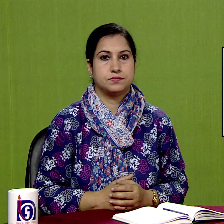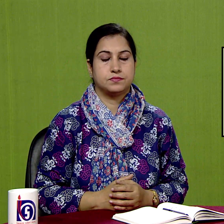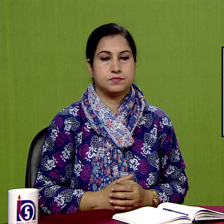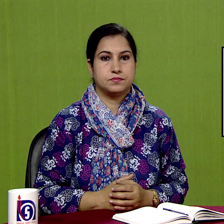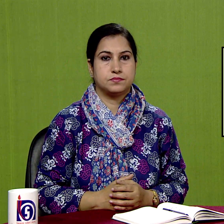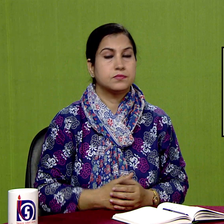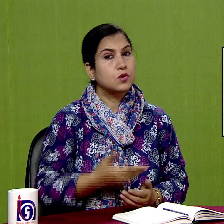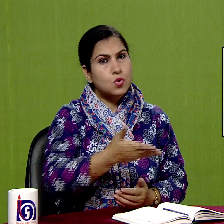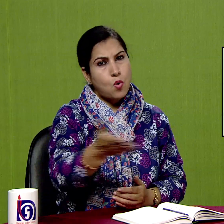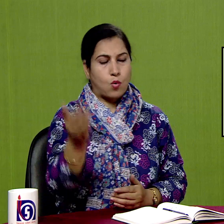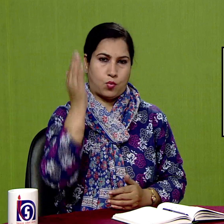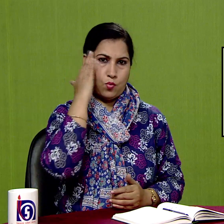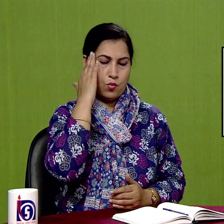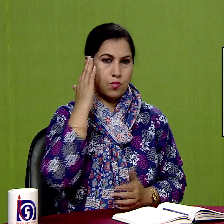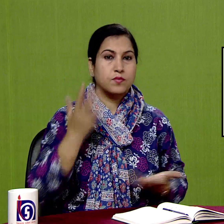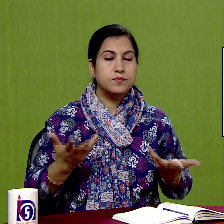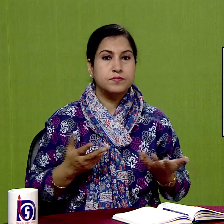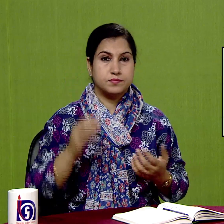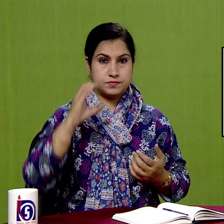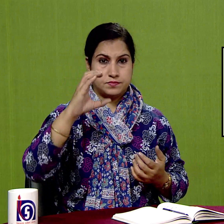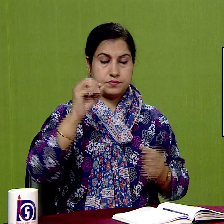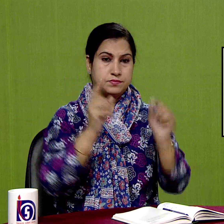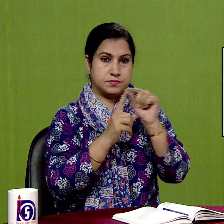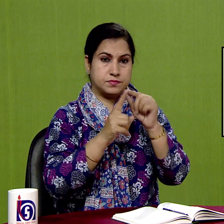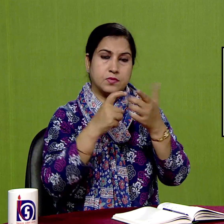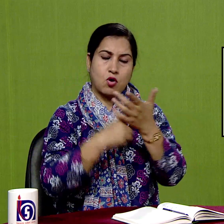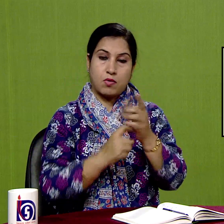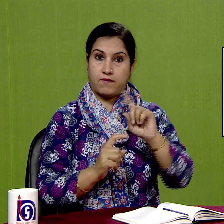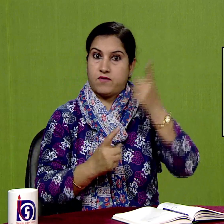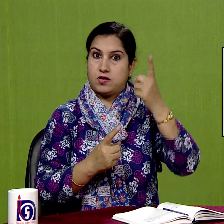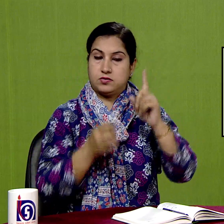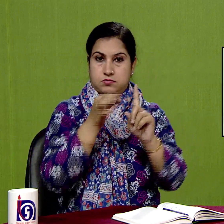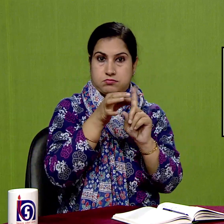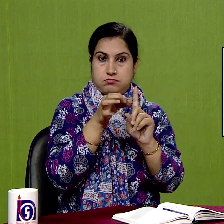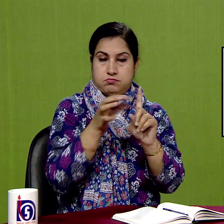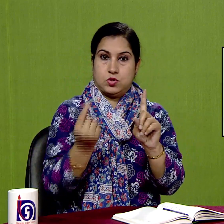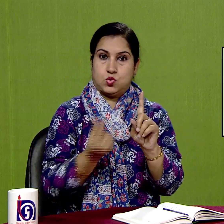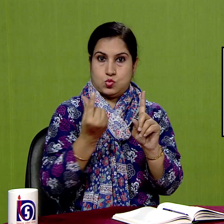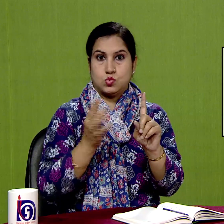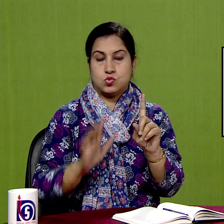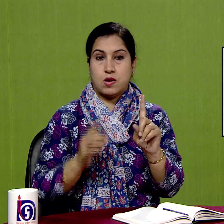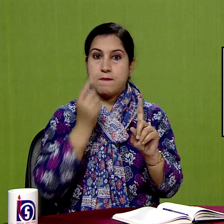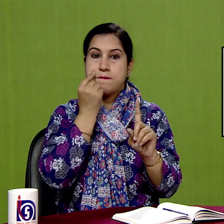As you know, copper was the first metal used by man.